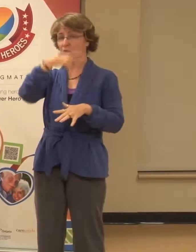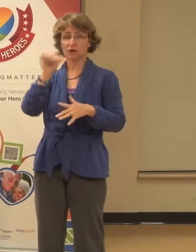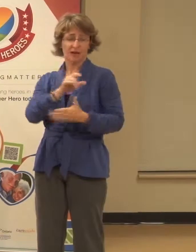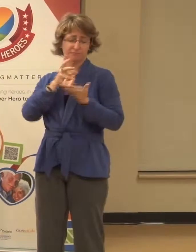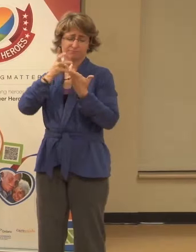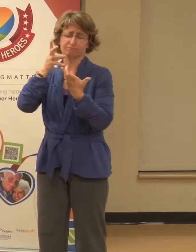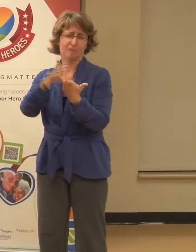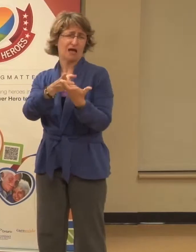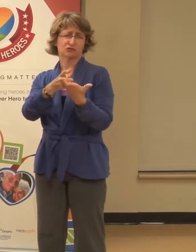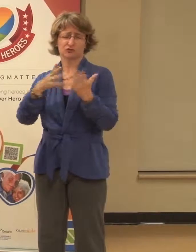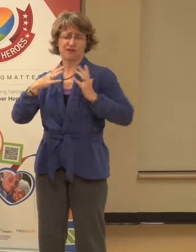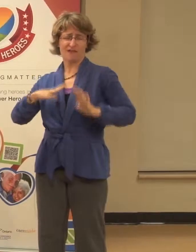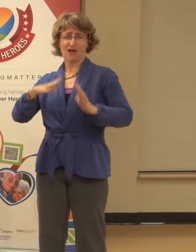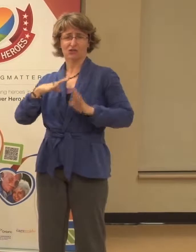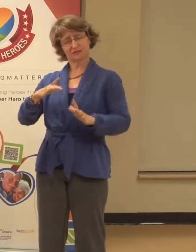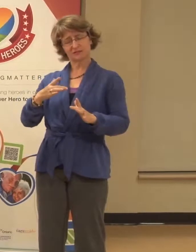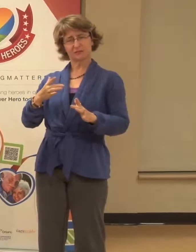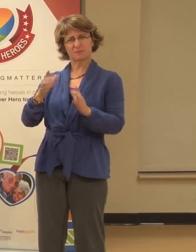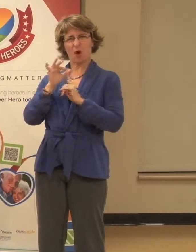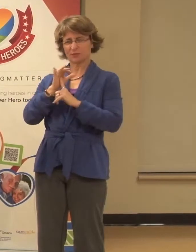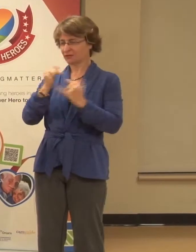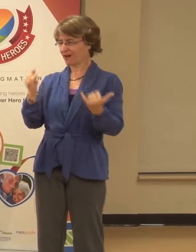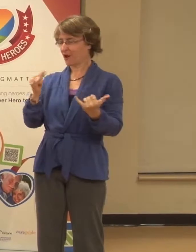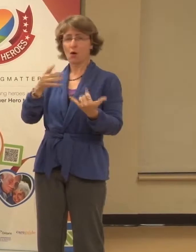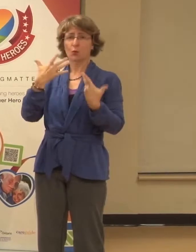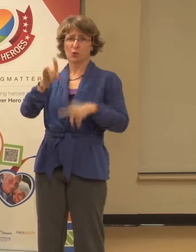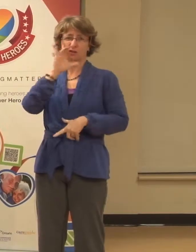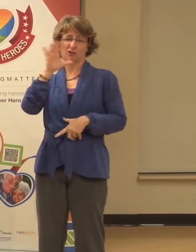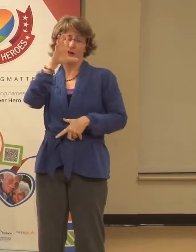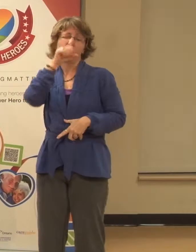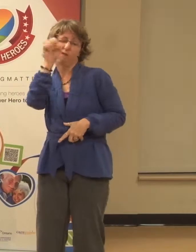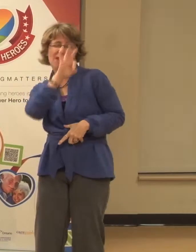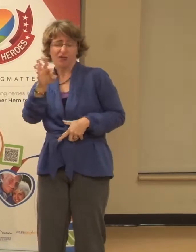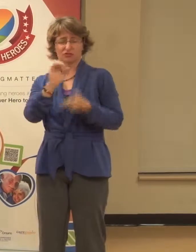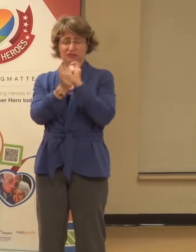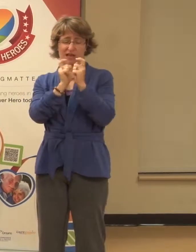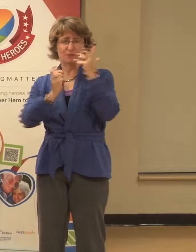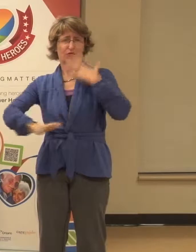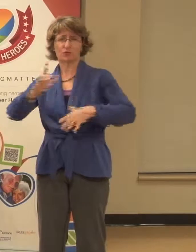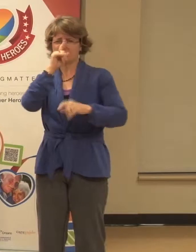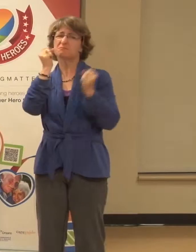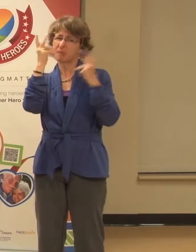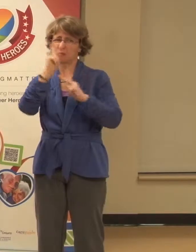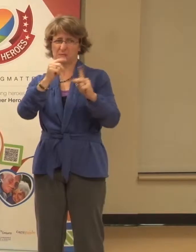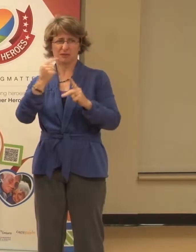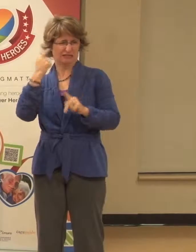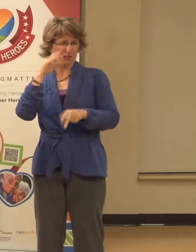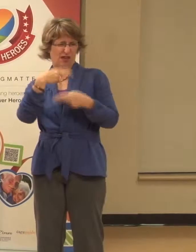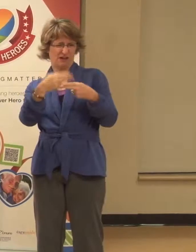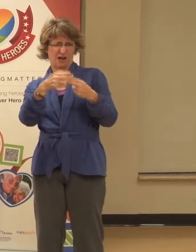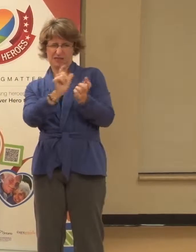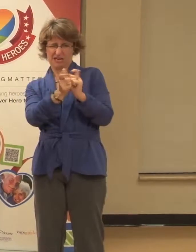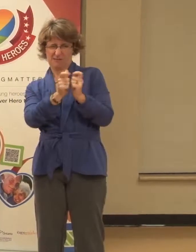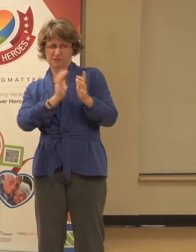trendy and fashionable as possible, so they don't look like adaptive wear, because a lot of people don't like the name adaptive wear.